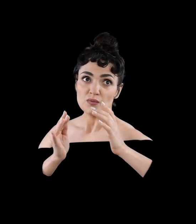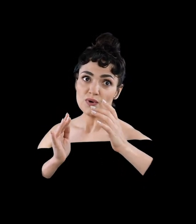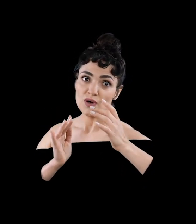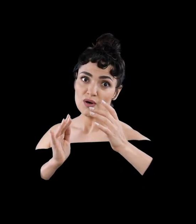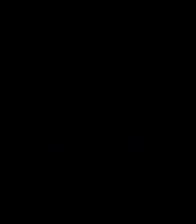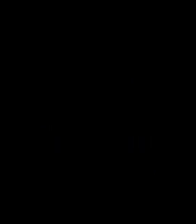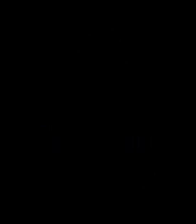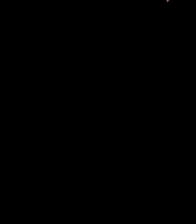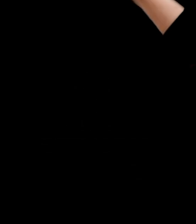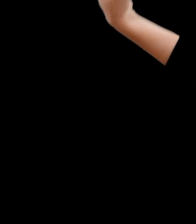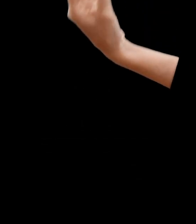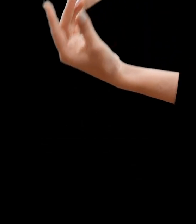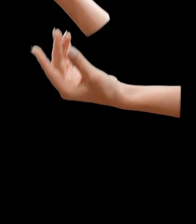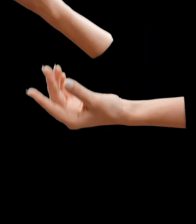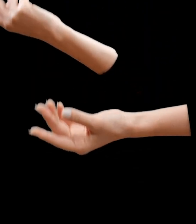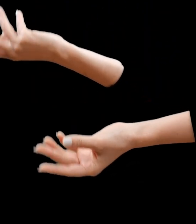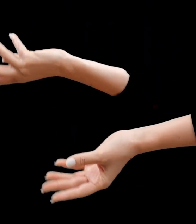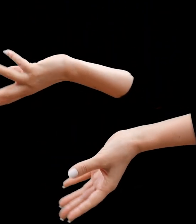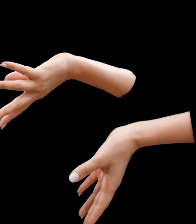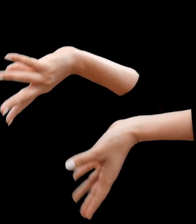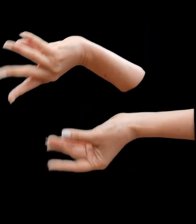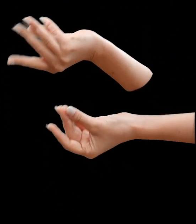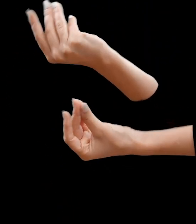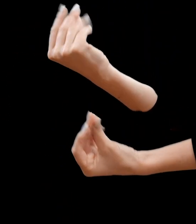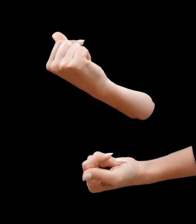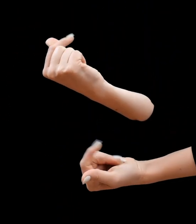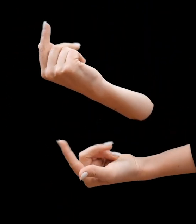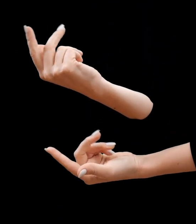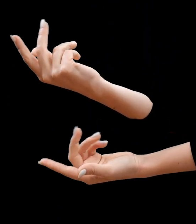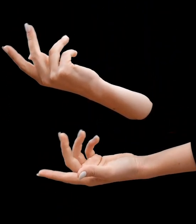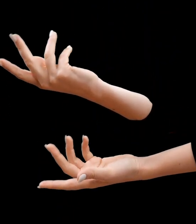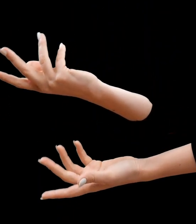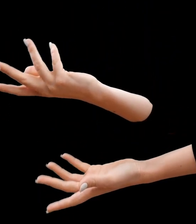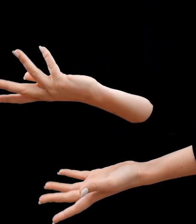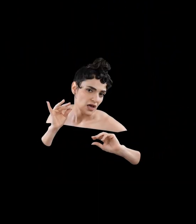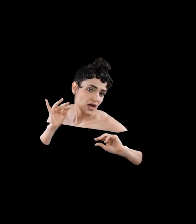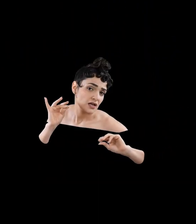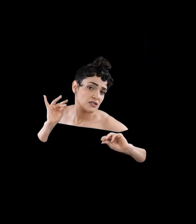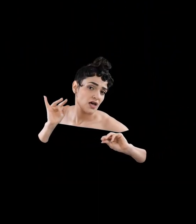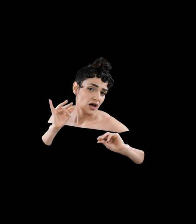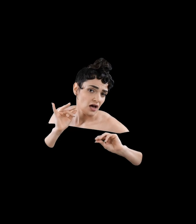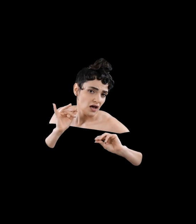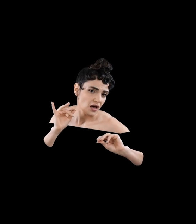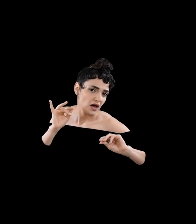And then you can hear the click go And down